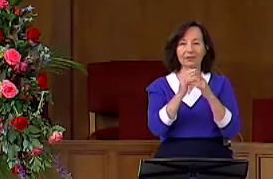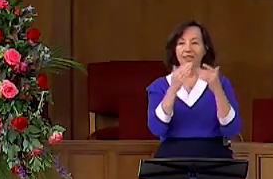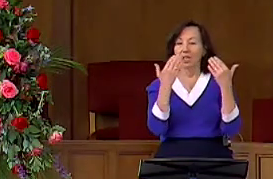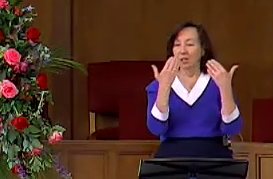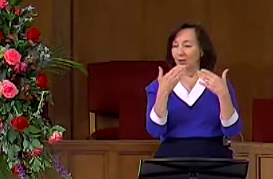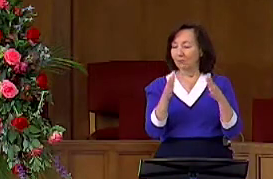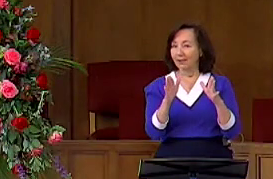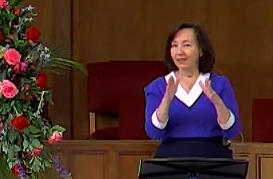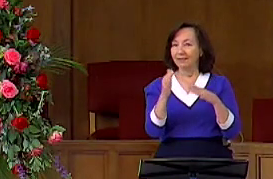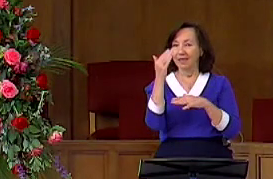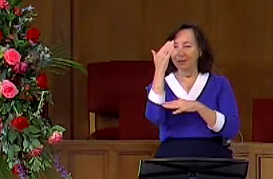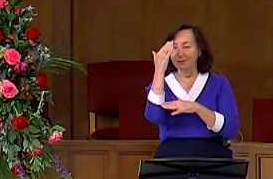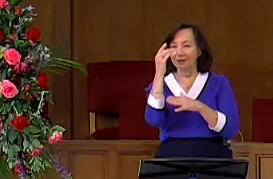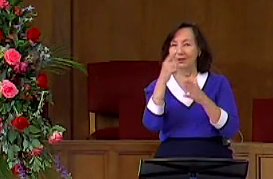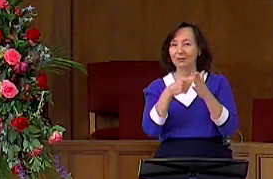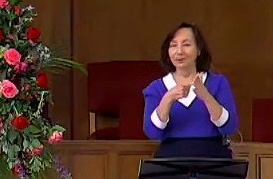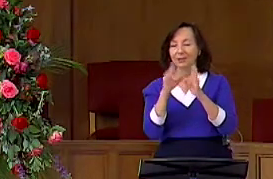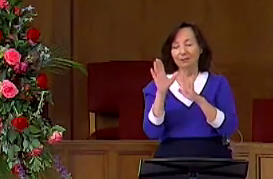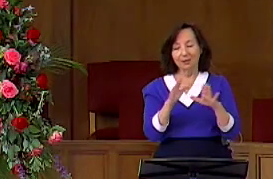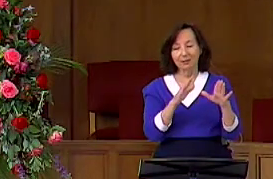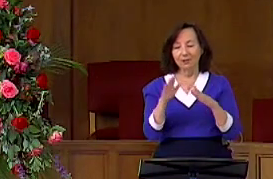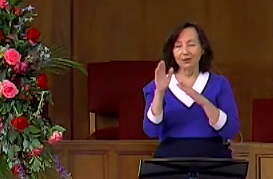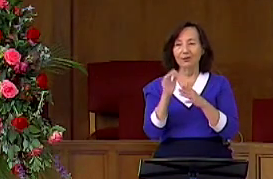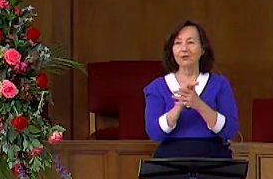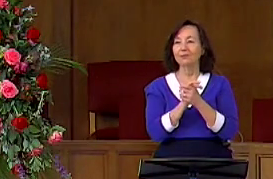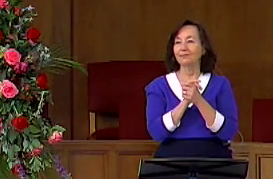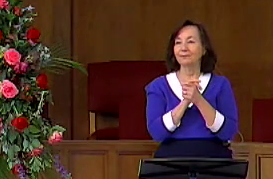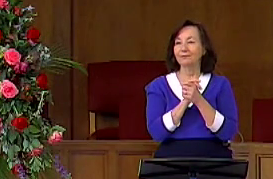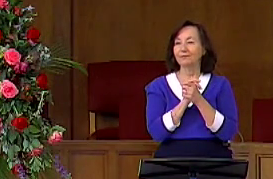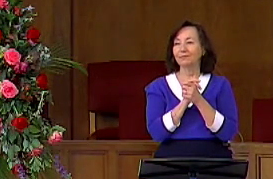in mind what he was going to do.